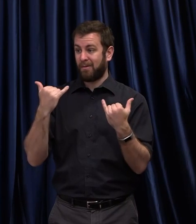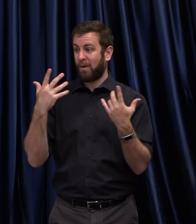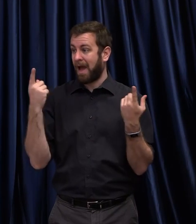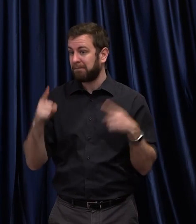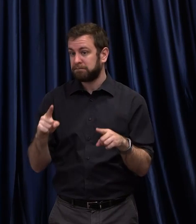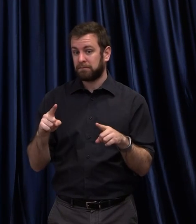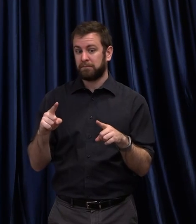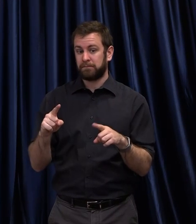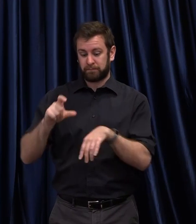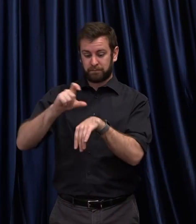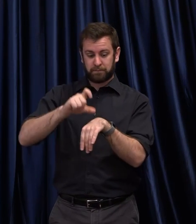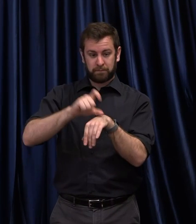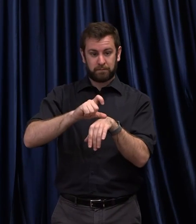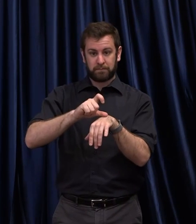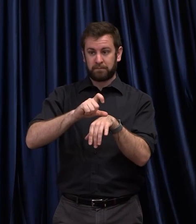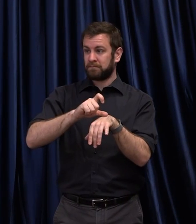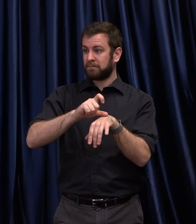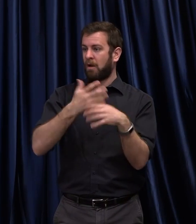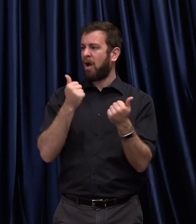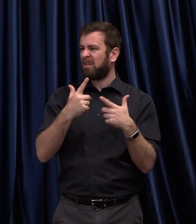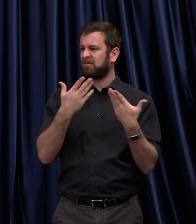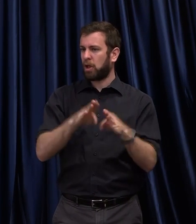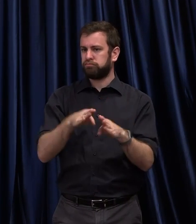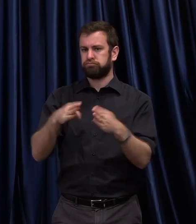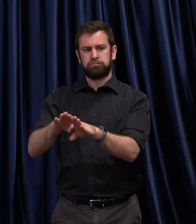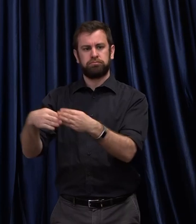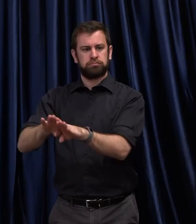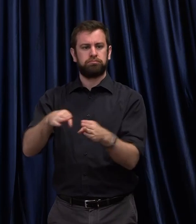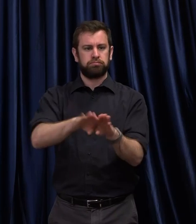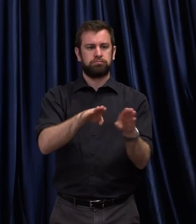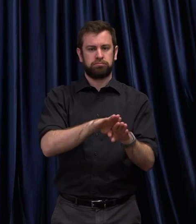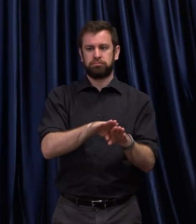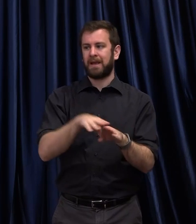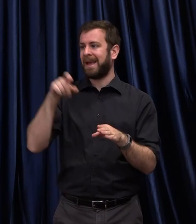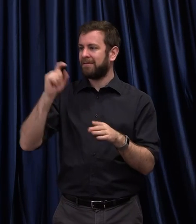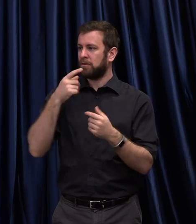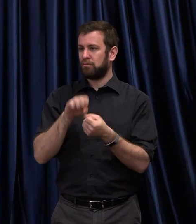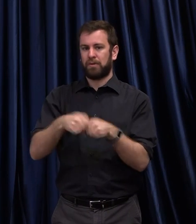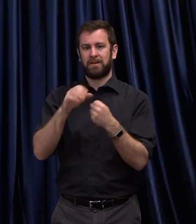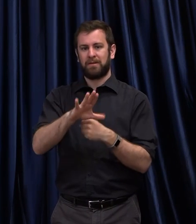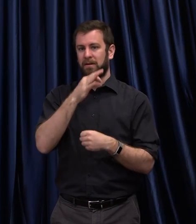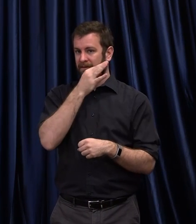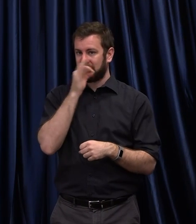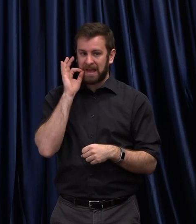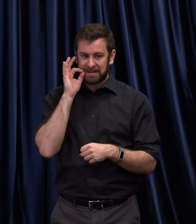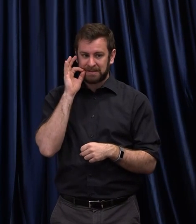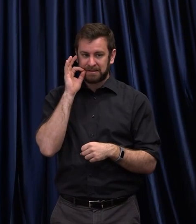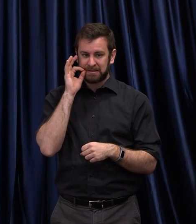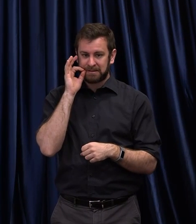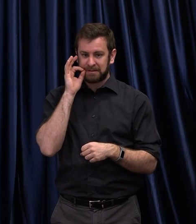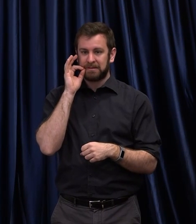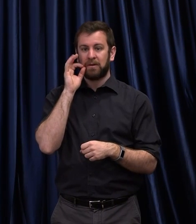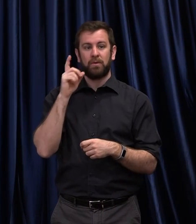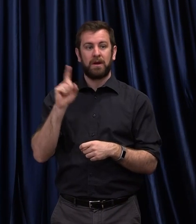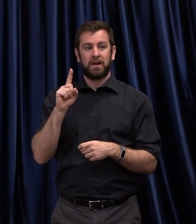The masjids are closed. And they have to break their fast secretly in their homes.